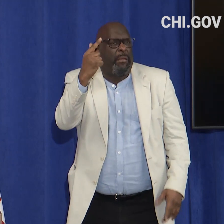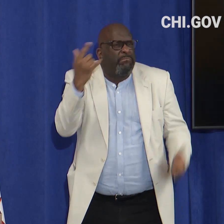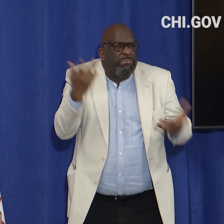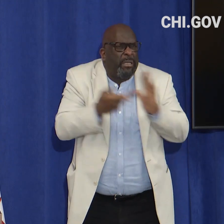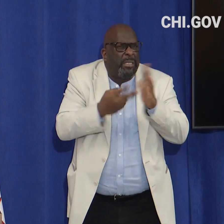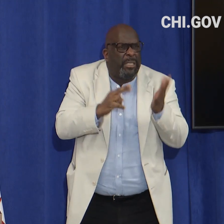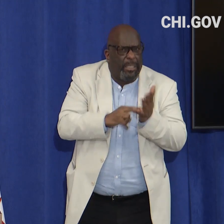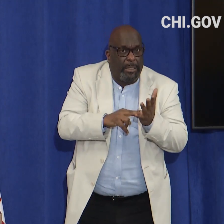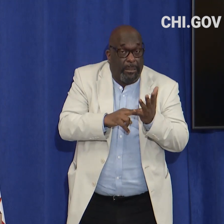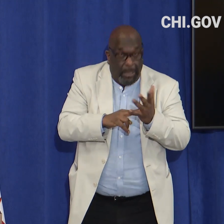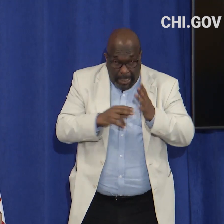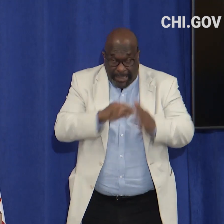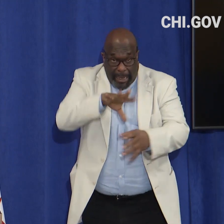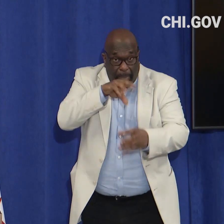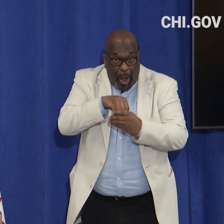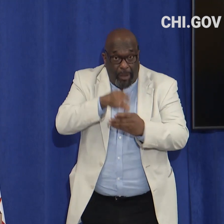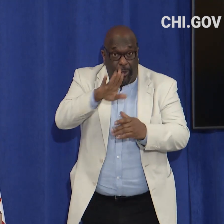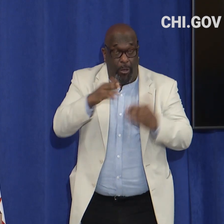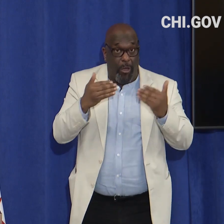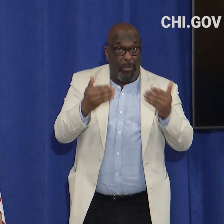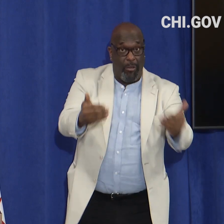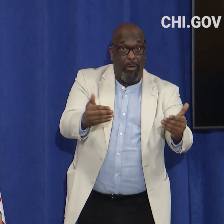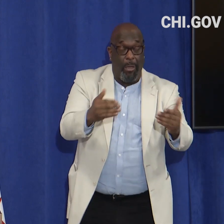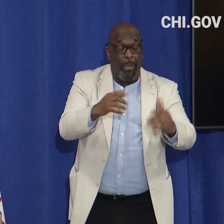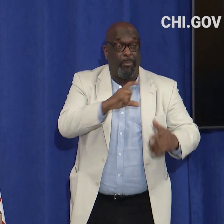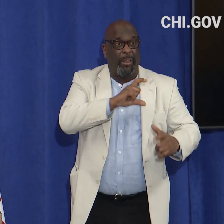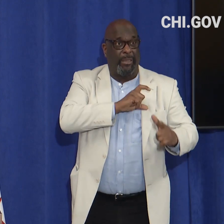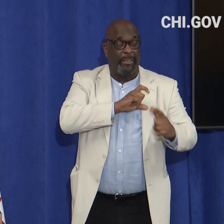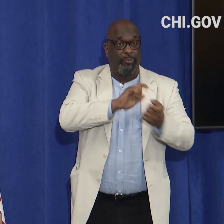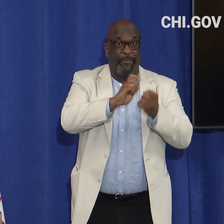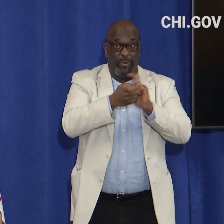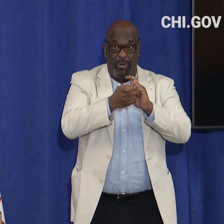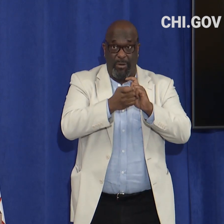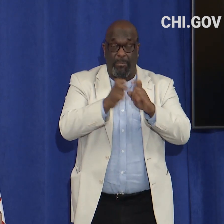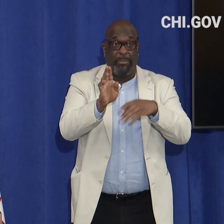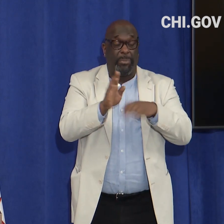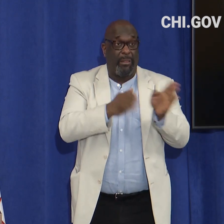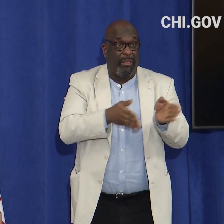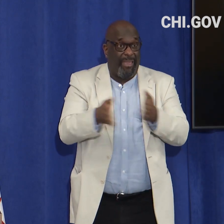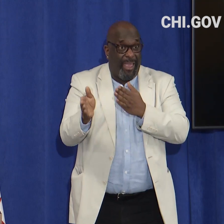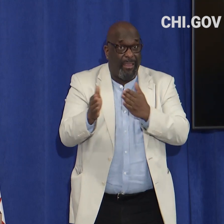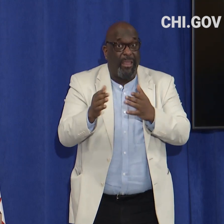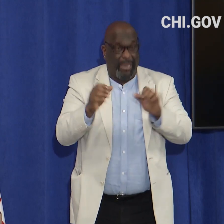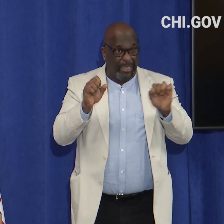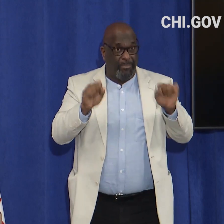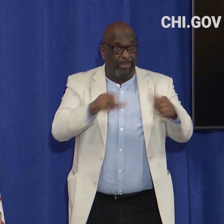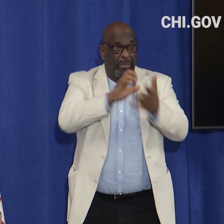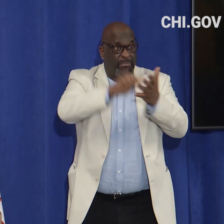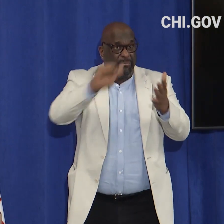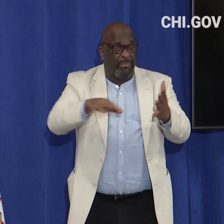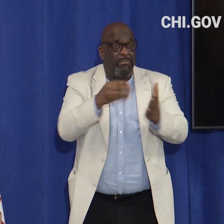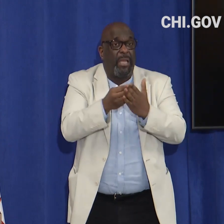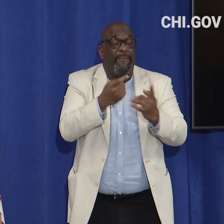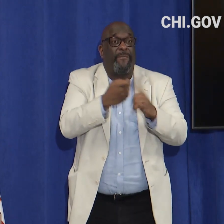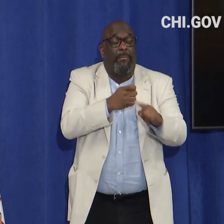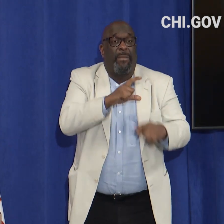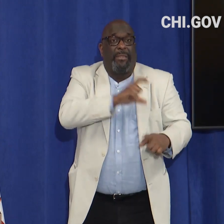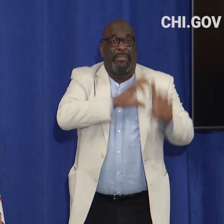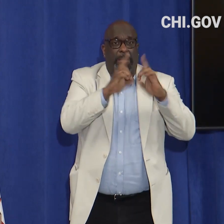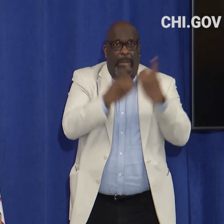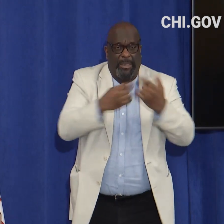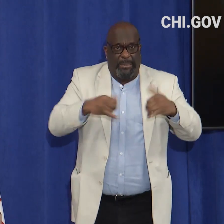considering defunding as part of your ongoing police reform efforts? Is it possible to defund the Chicago Police Department and still meet the